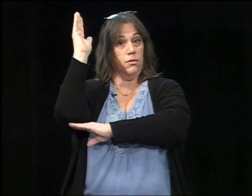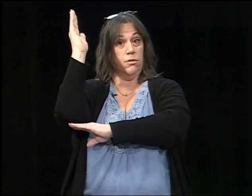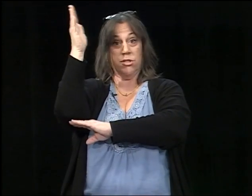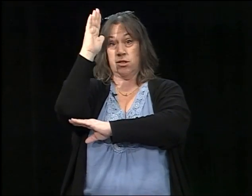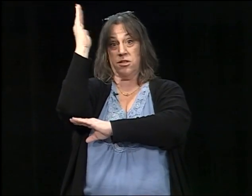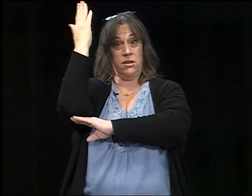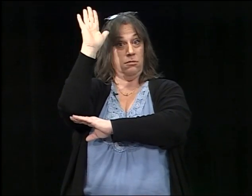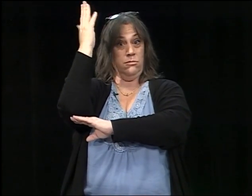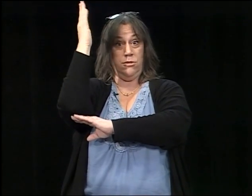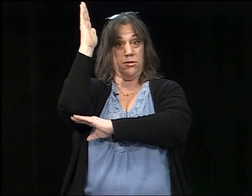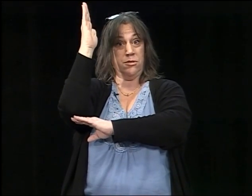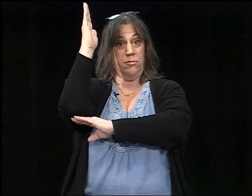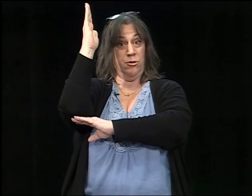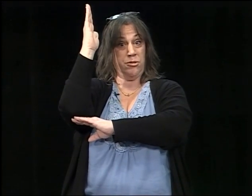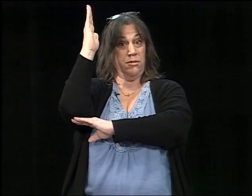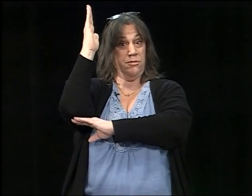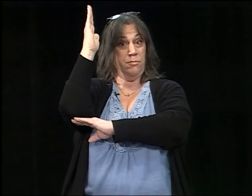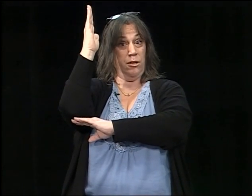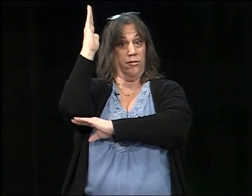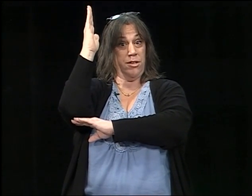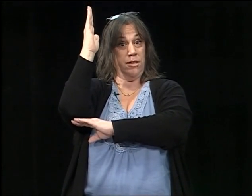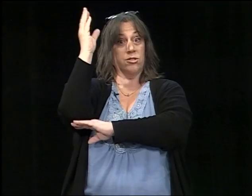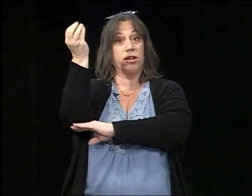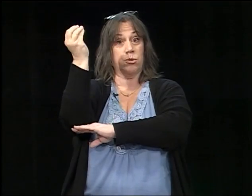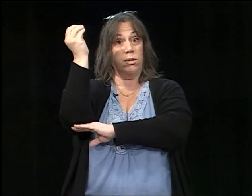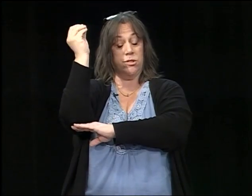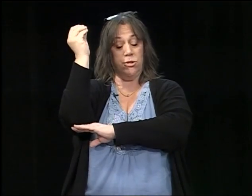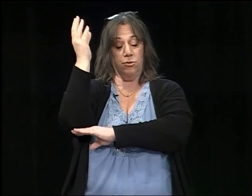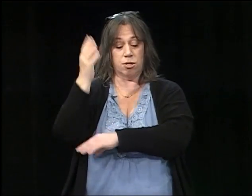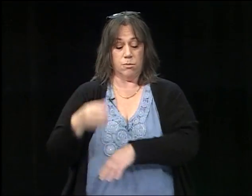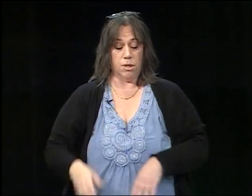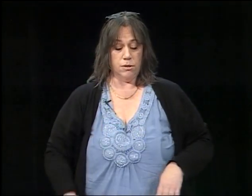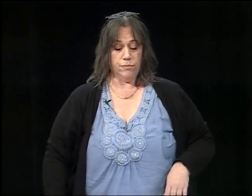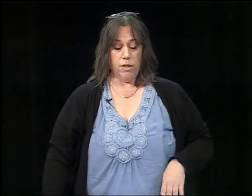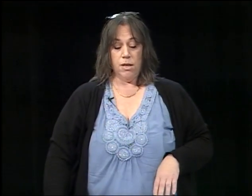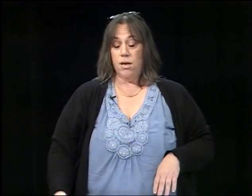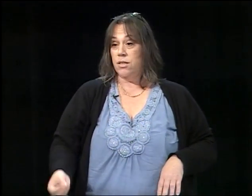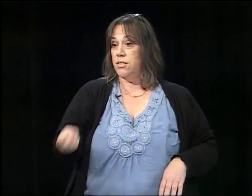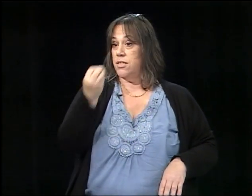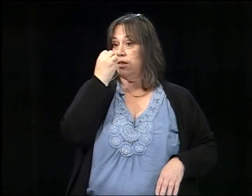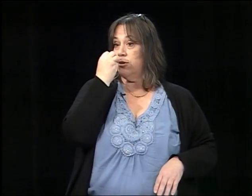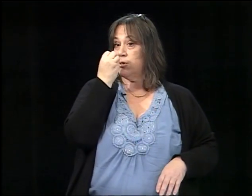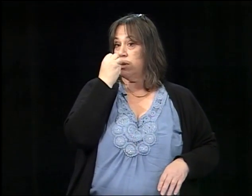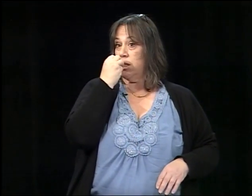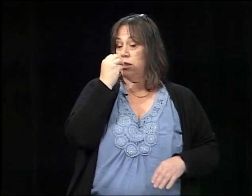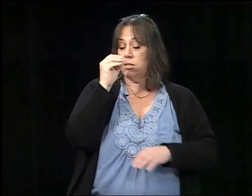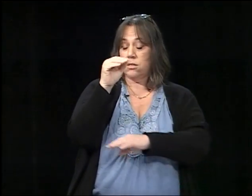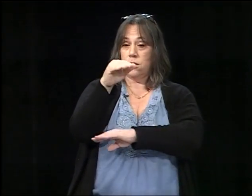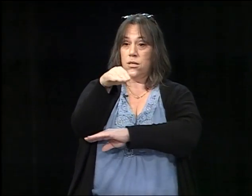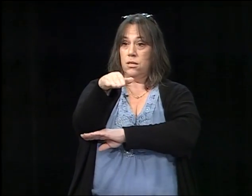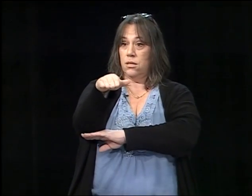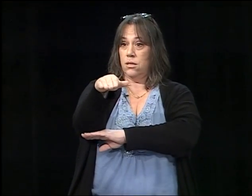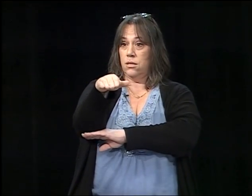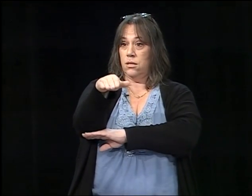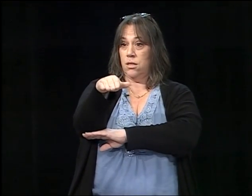This is the sun. This is it's in the middle of the day, so that's why it's the noontime meal. Dinners we eat in the